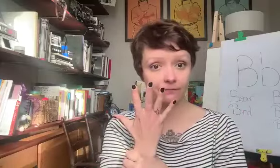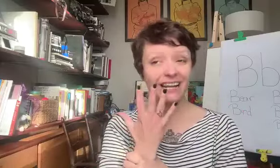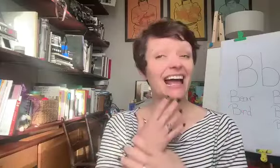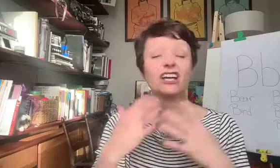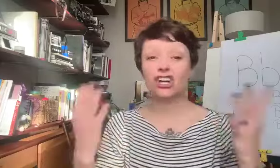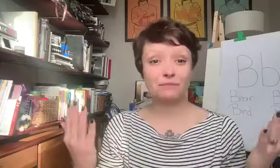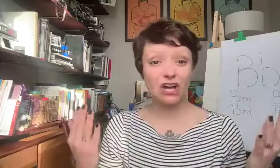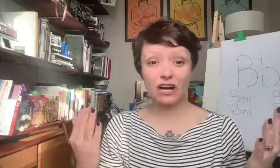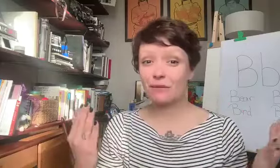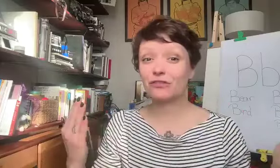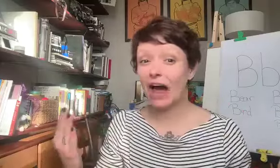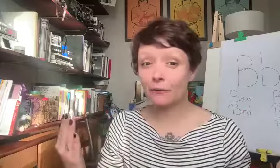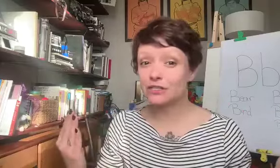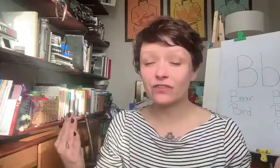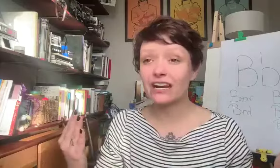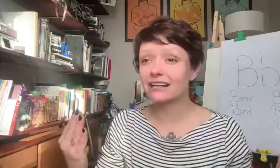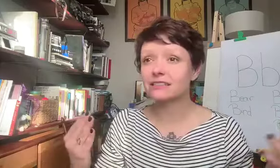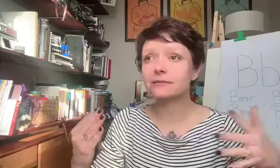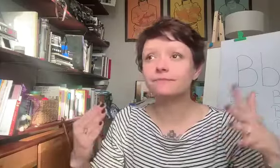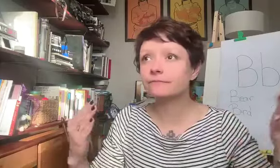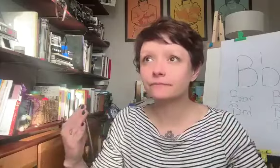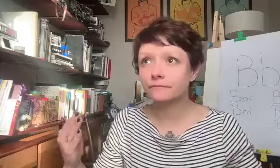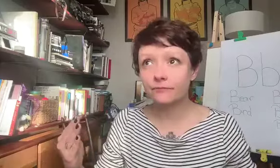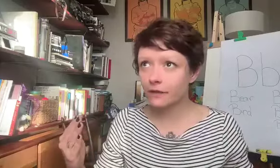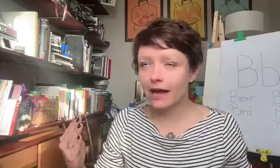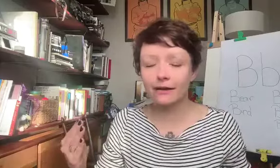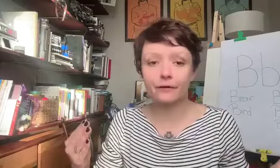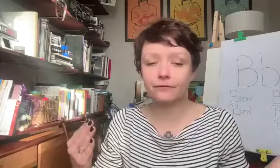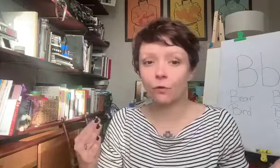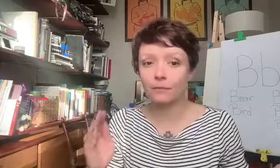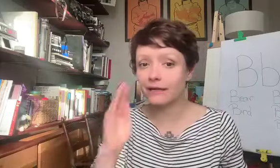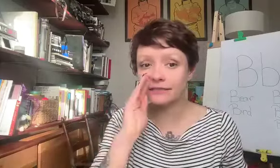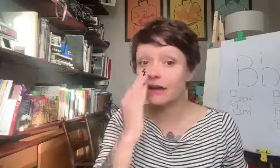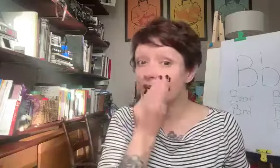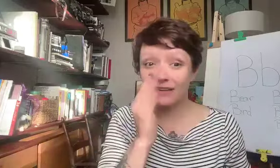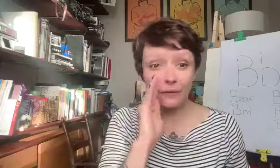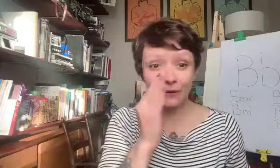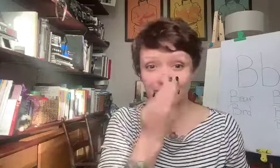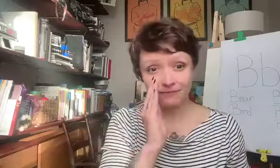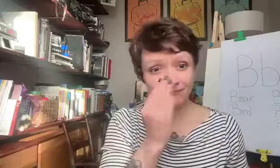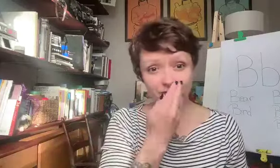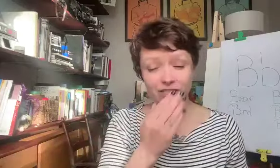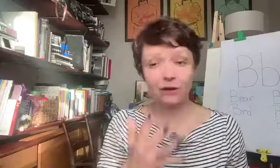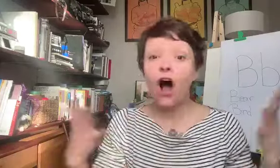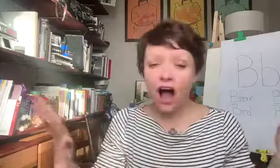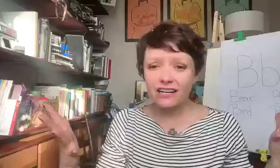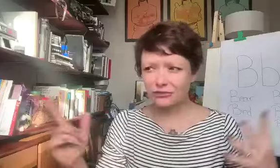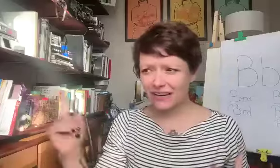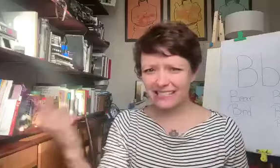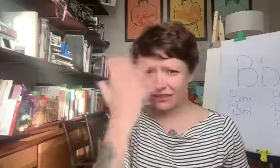You're gonna be talking about flowers for the next, I don't know, 4 months. Flowers. Just, did you guys see all the